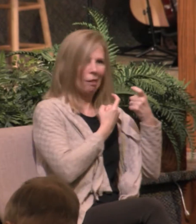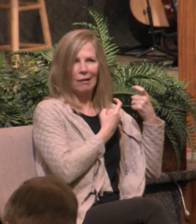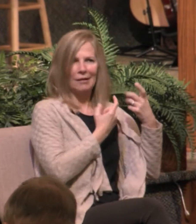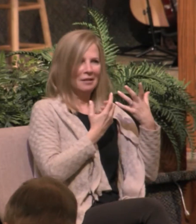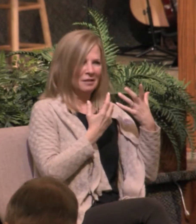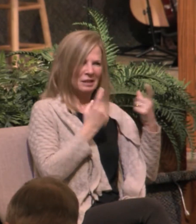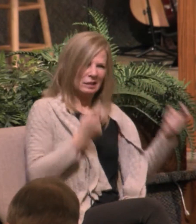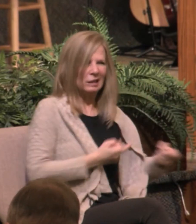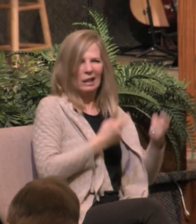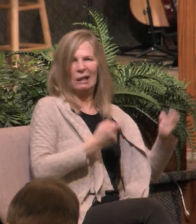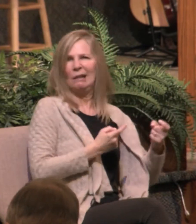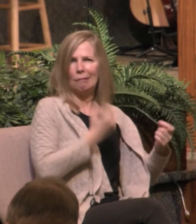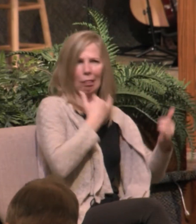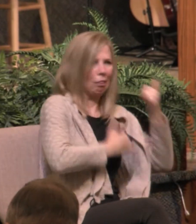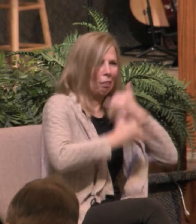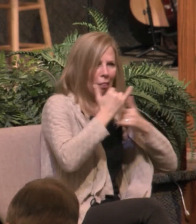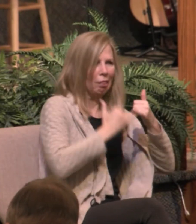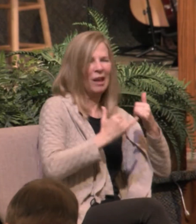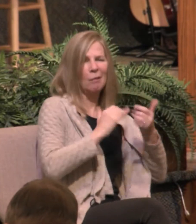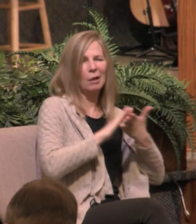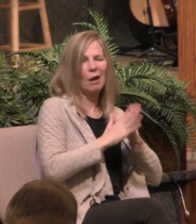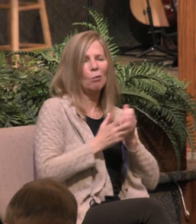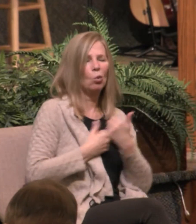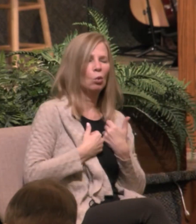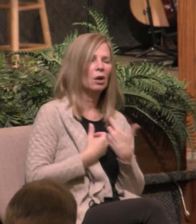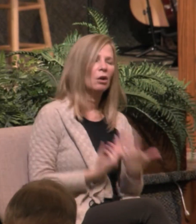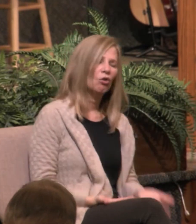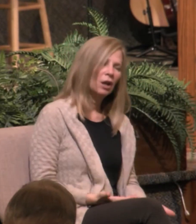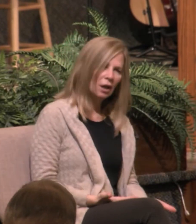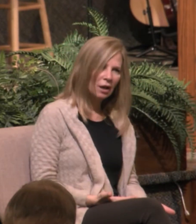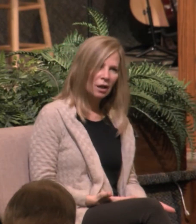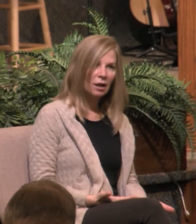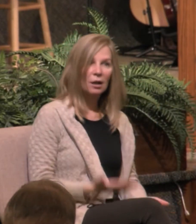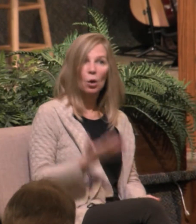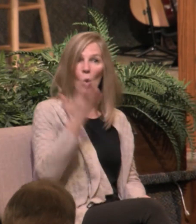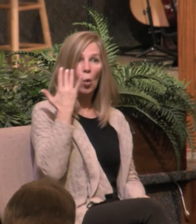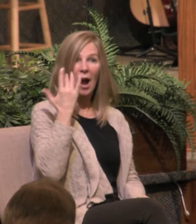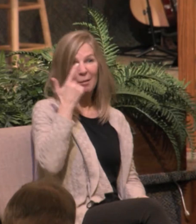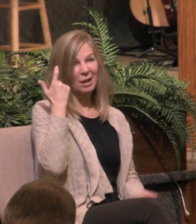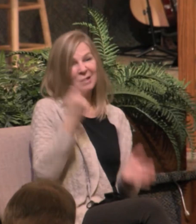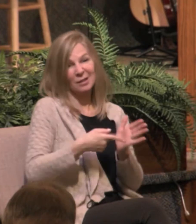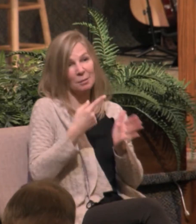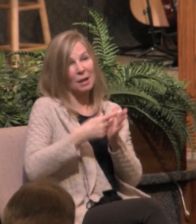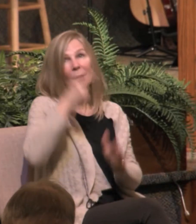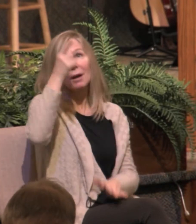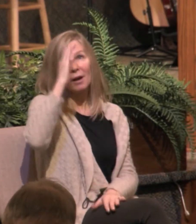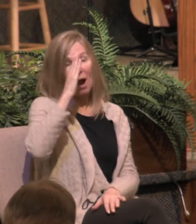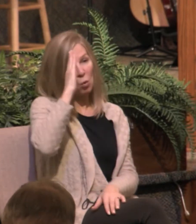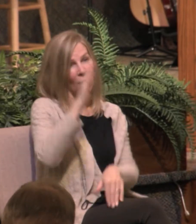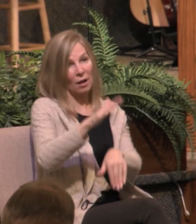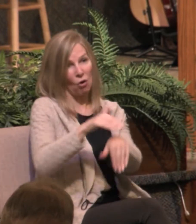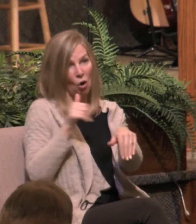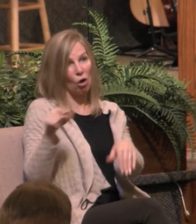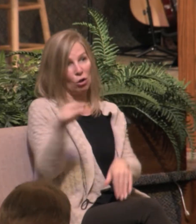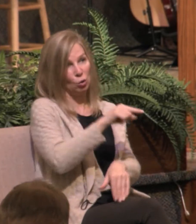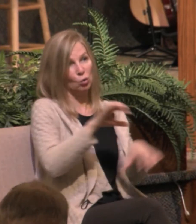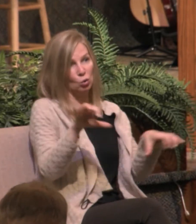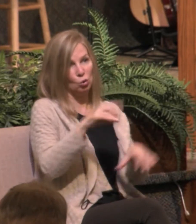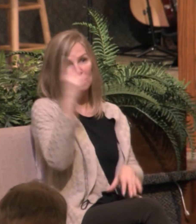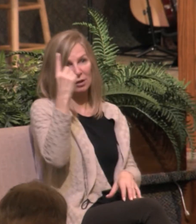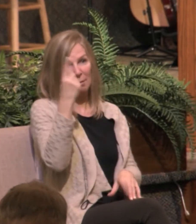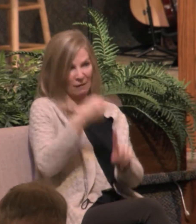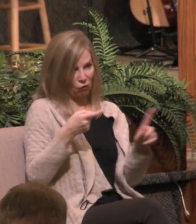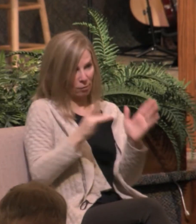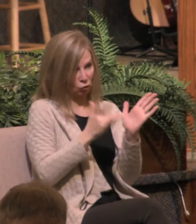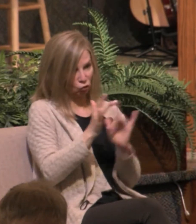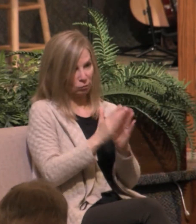sin and not growing weary. Because the fact remains, sometimes God's going to call you to do things from Scripture that won't make